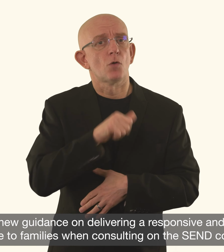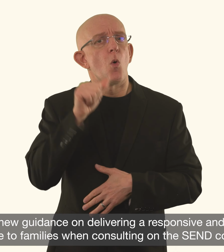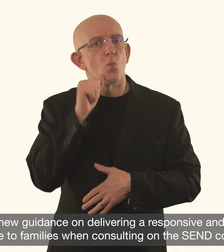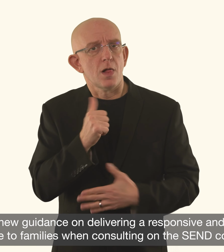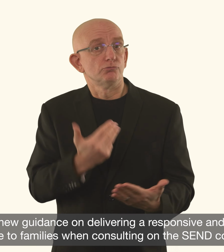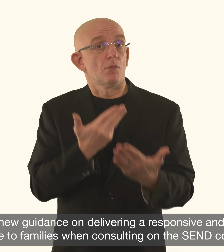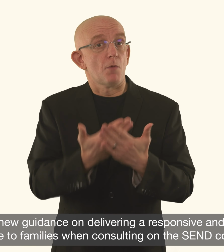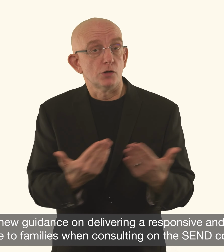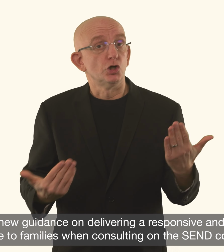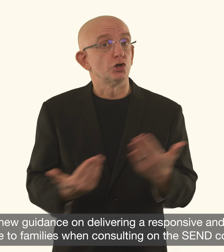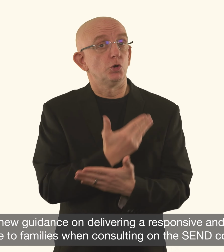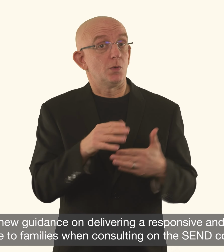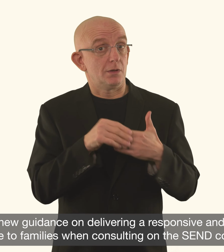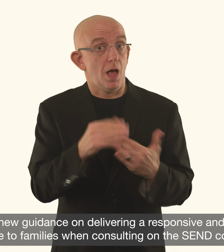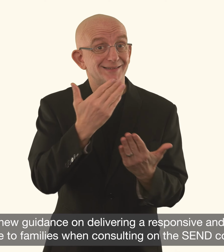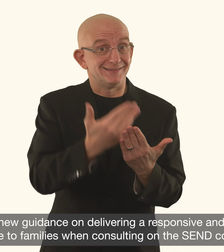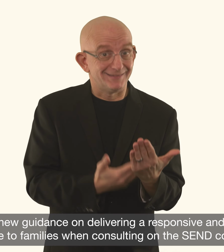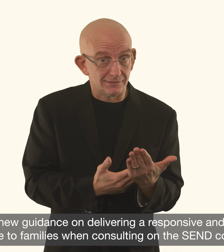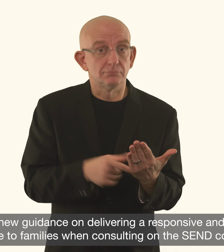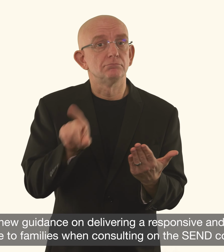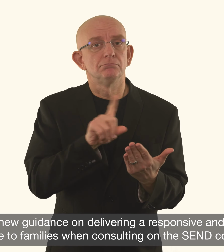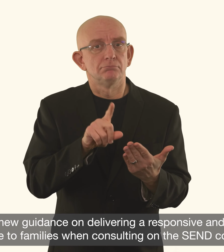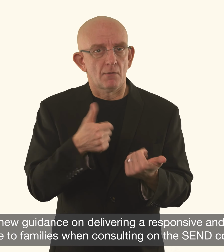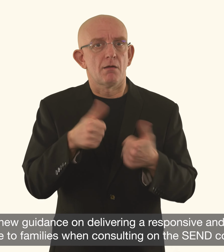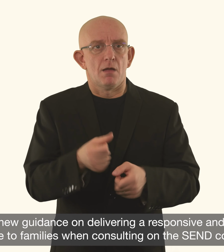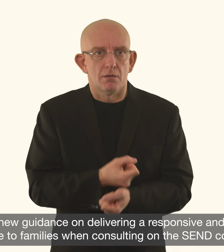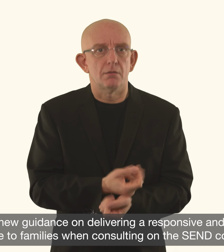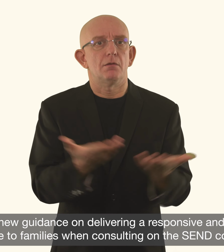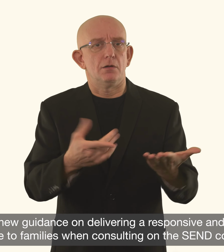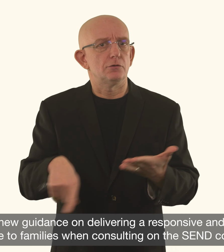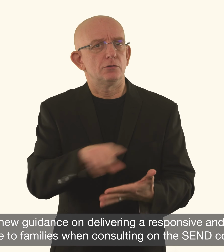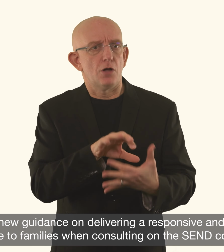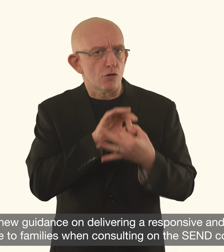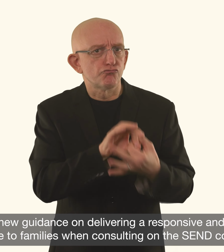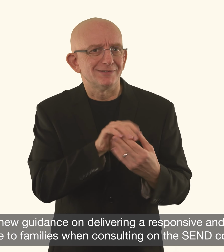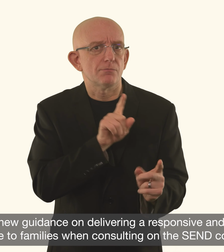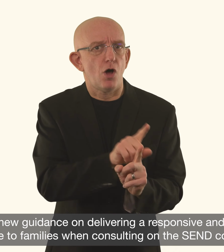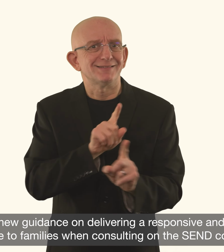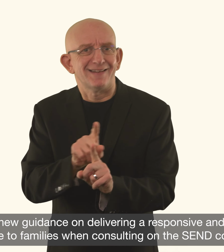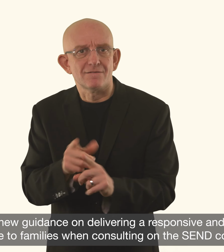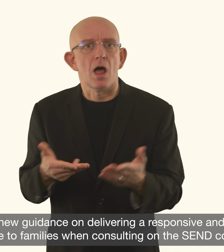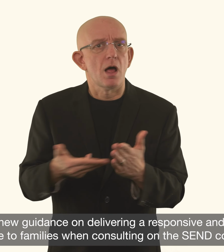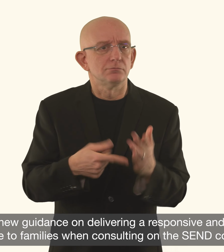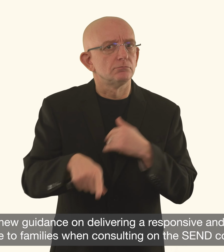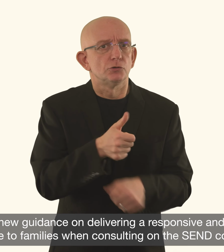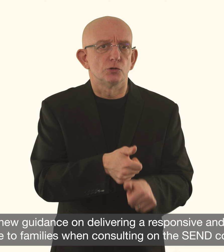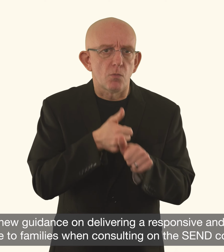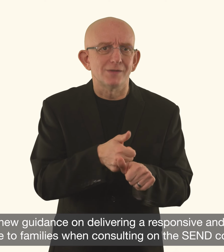7. We will propose new guidance on delivering a responsive and supportive SEND casework service